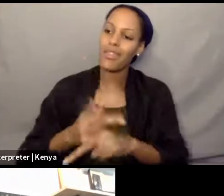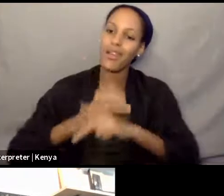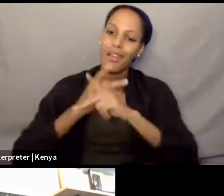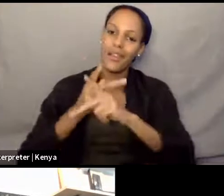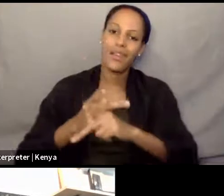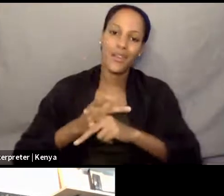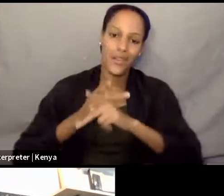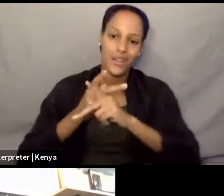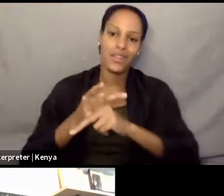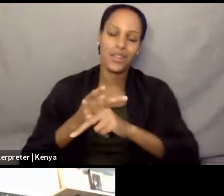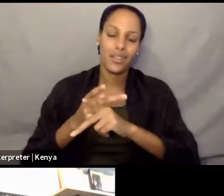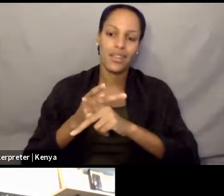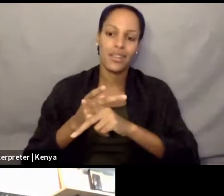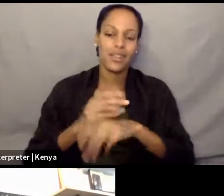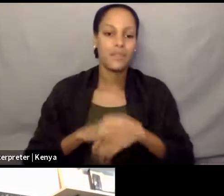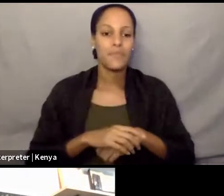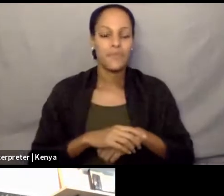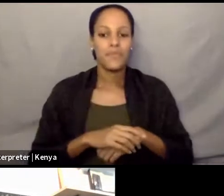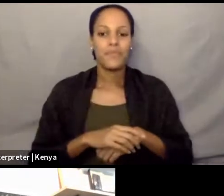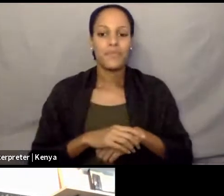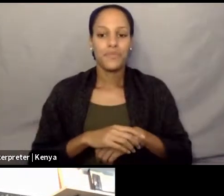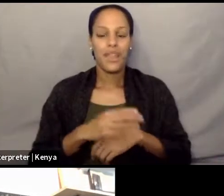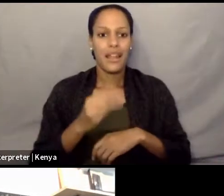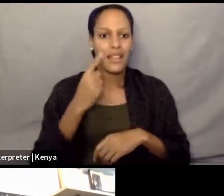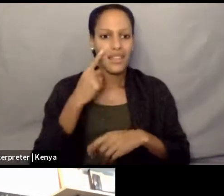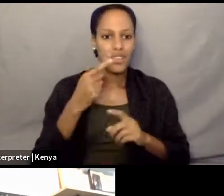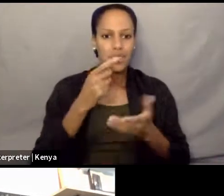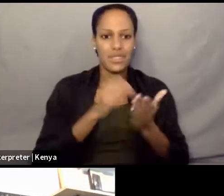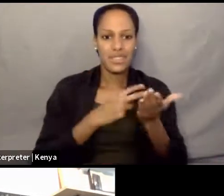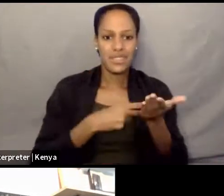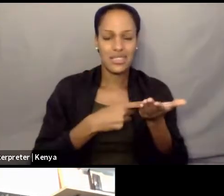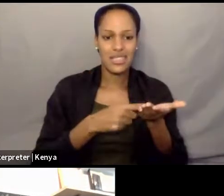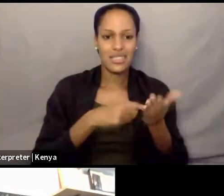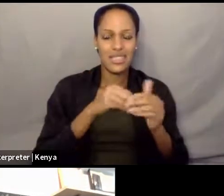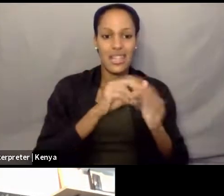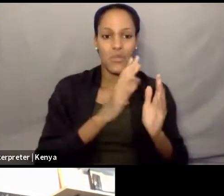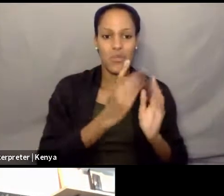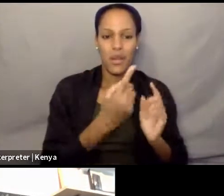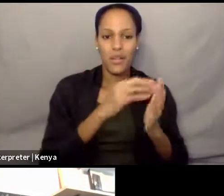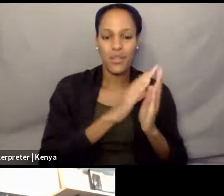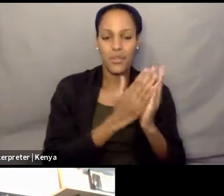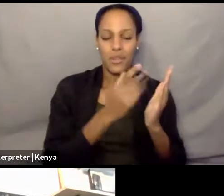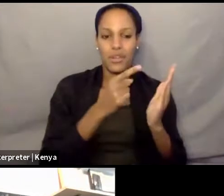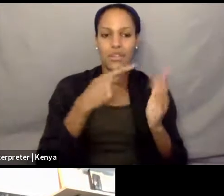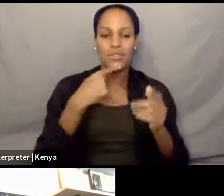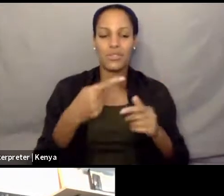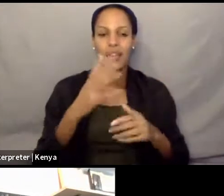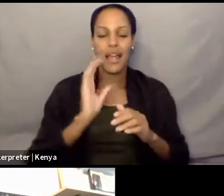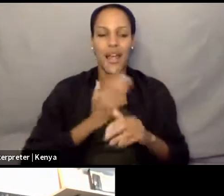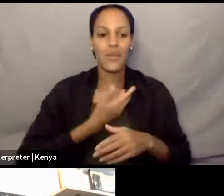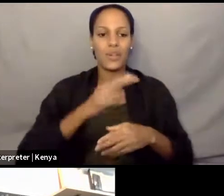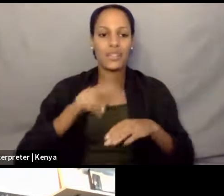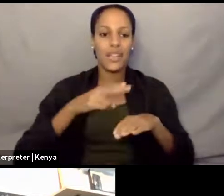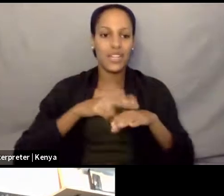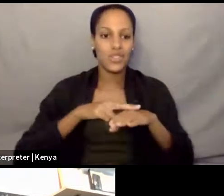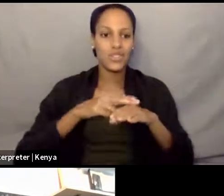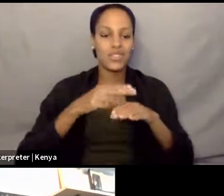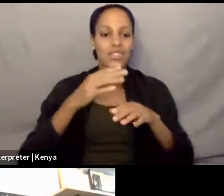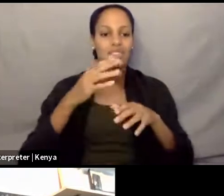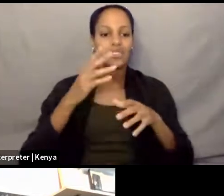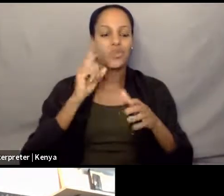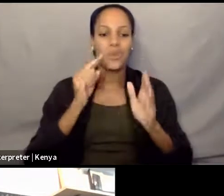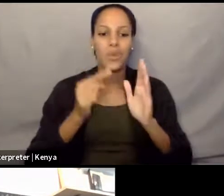talk about. I think in one of the essays you say, our nature is to communicate the beautiful.